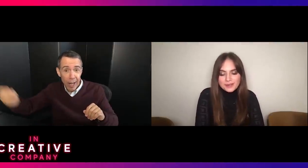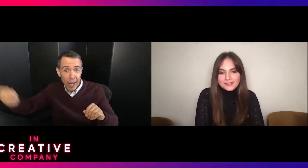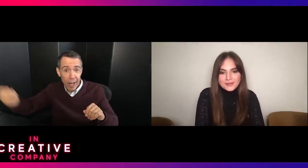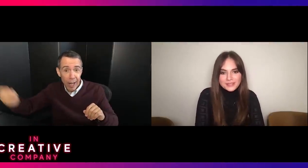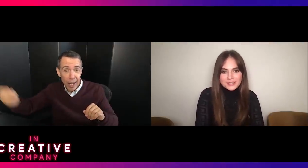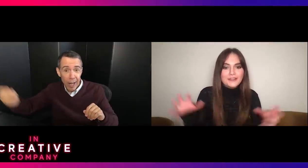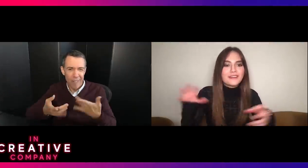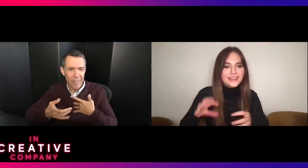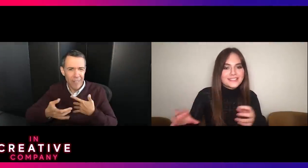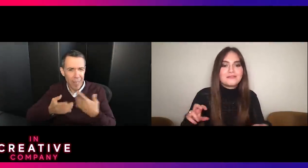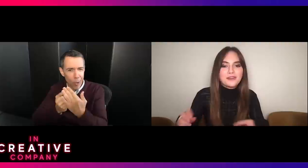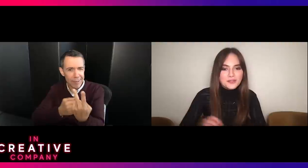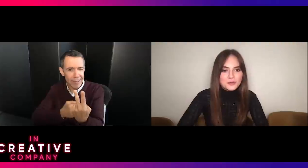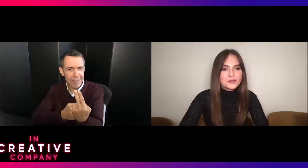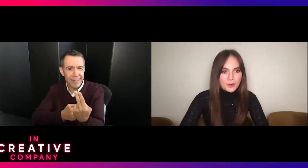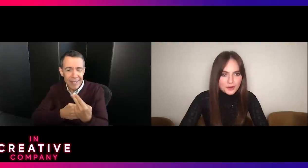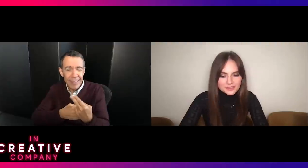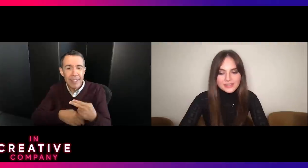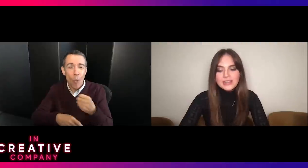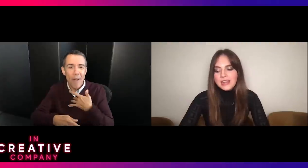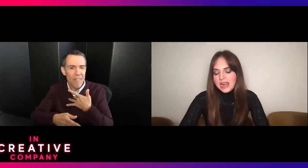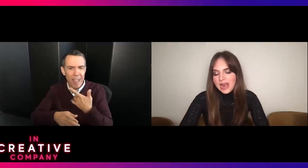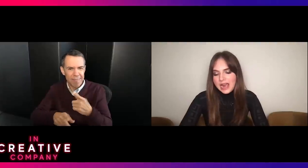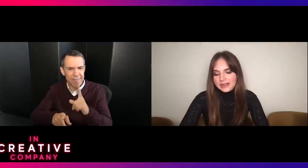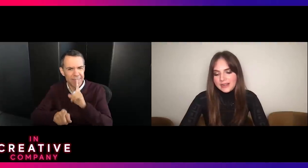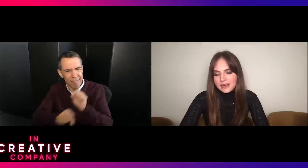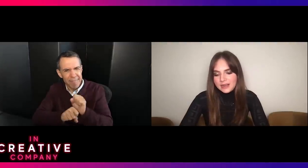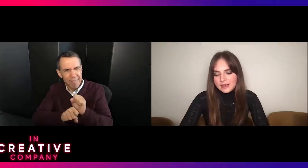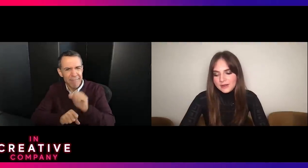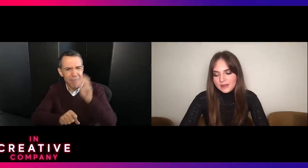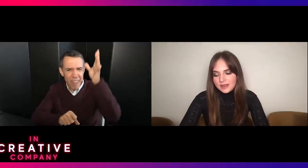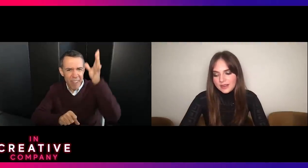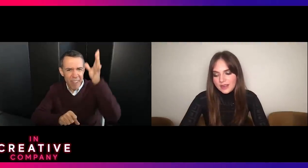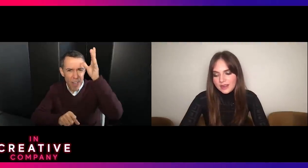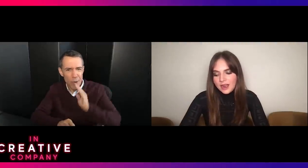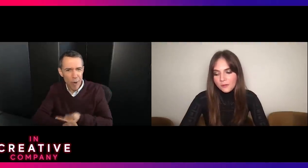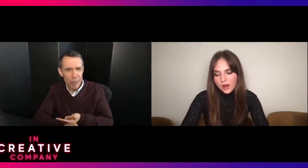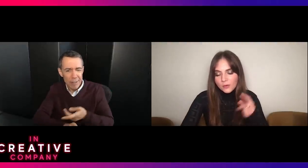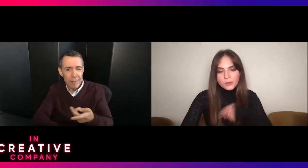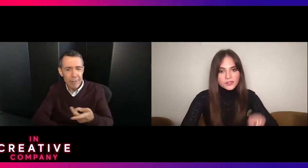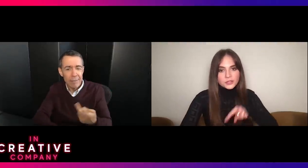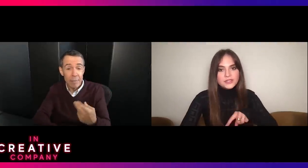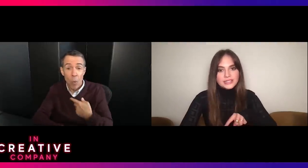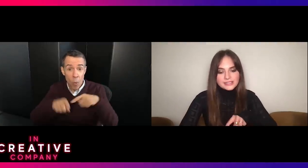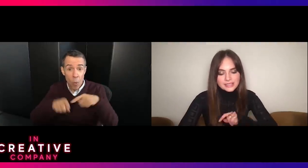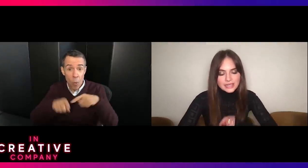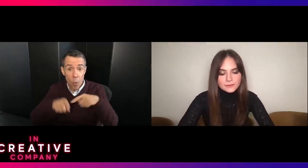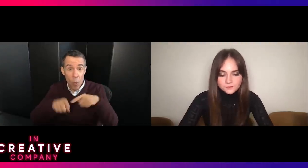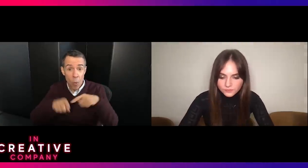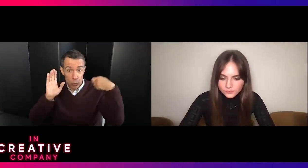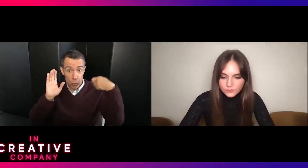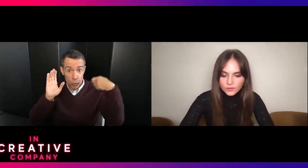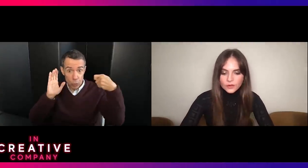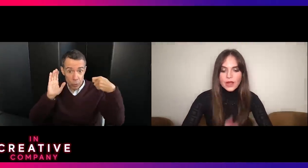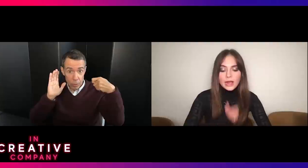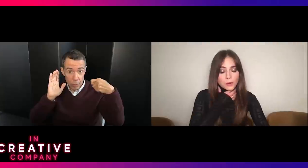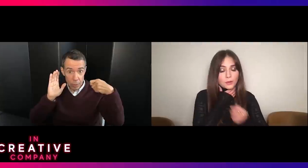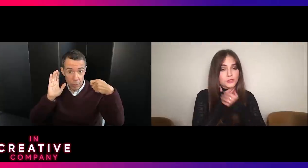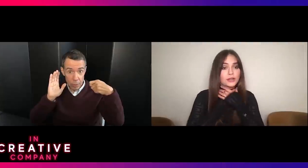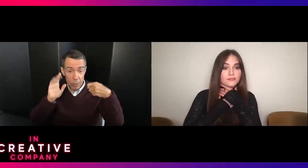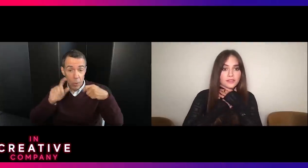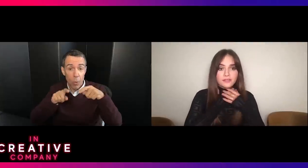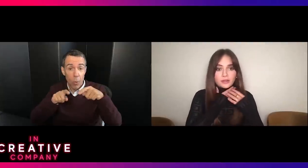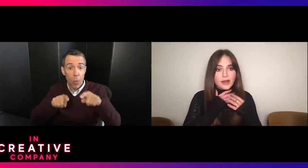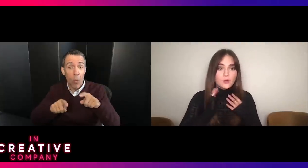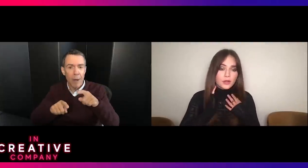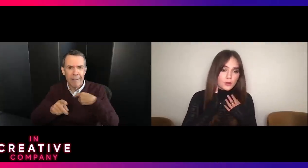so we just kind of fell into that father-daughter bond. And while we were shooting that scene, when we